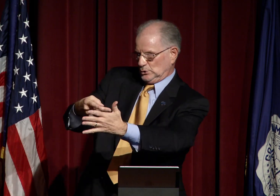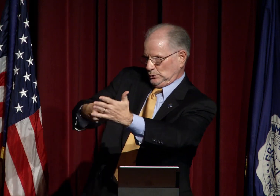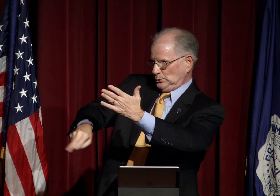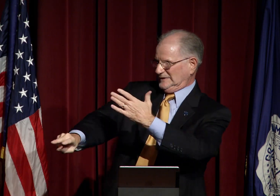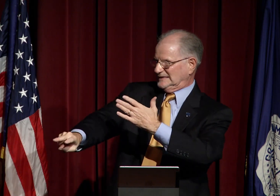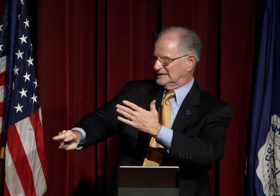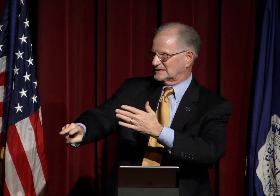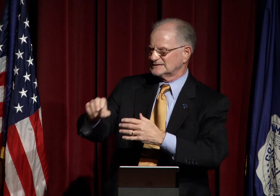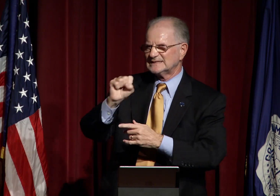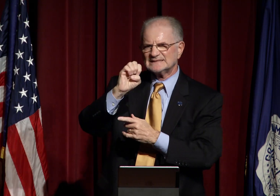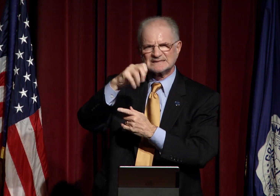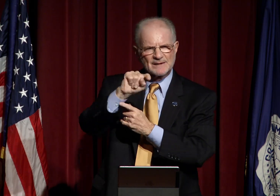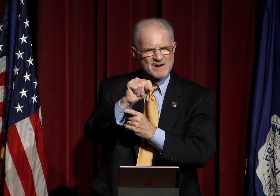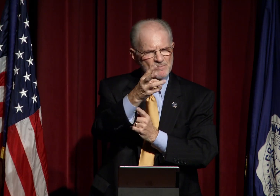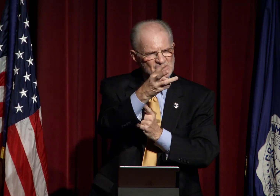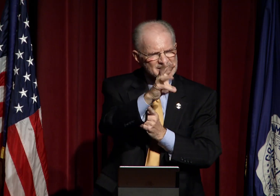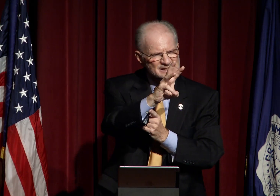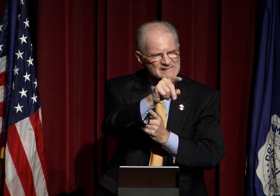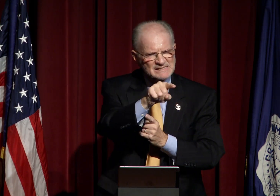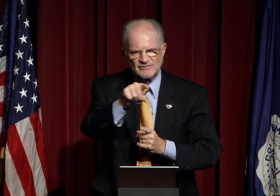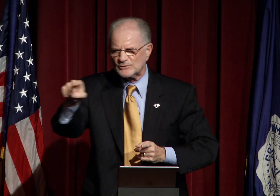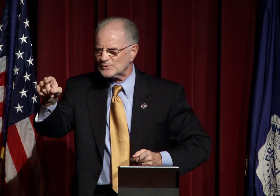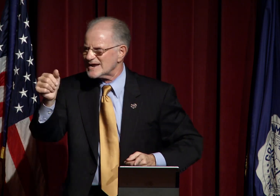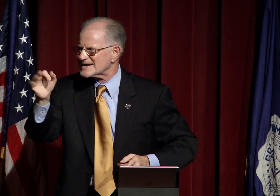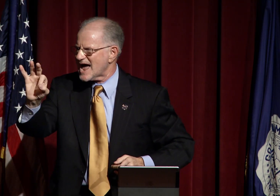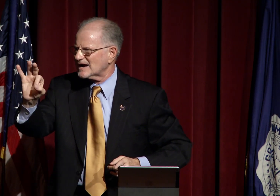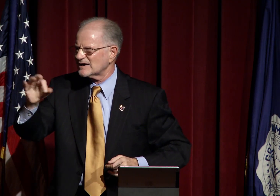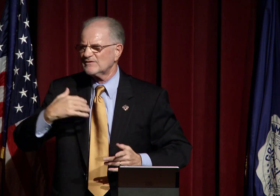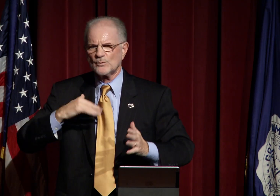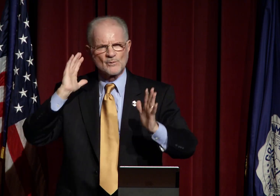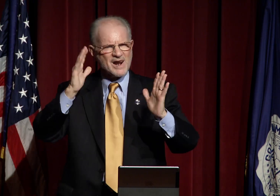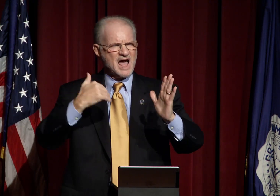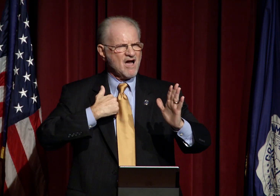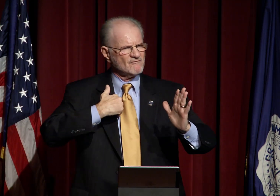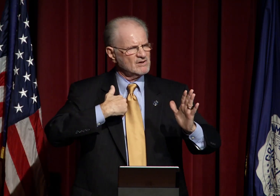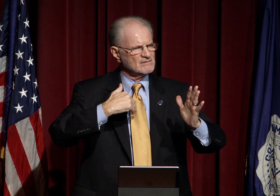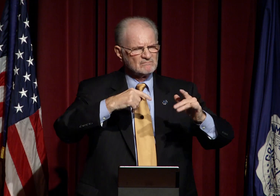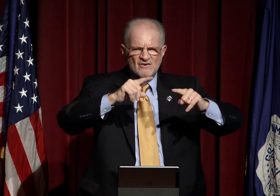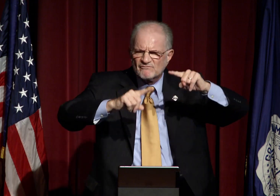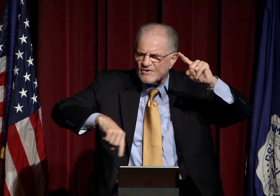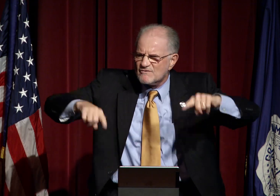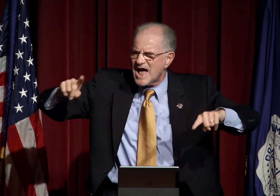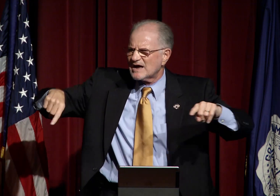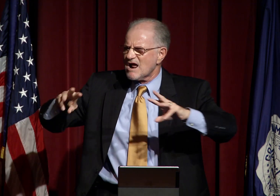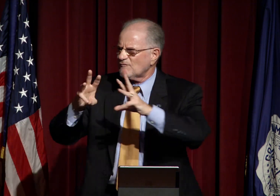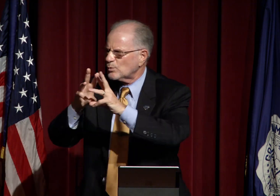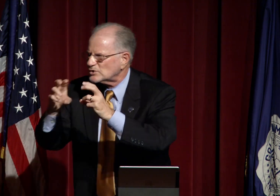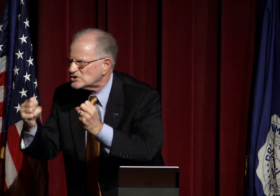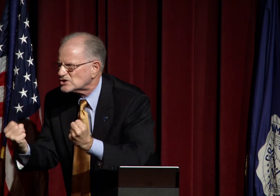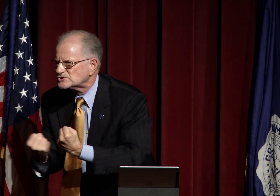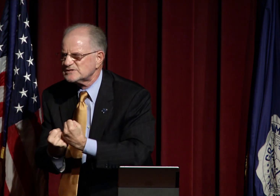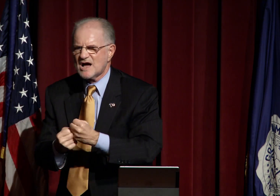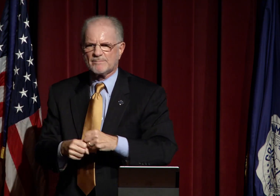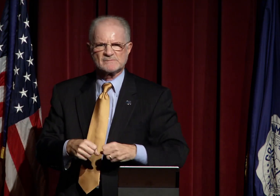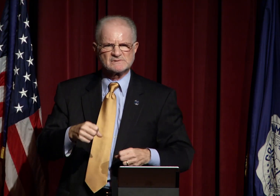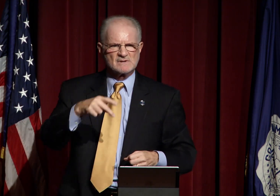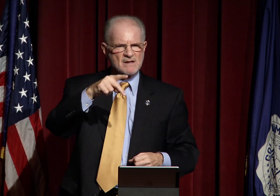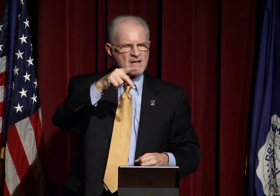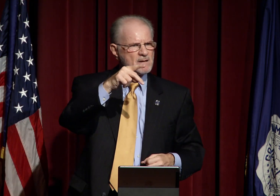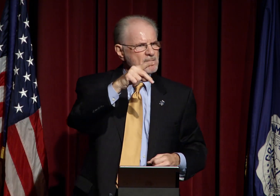you that just 2 weeks from now, from September 16th through 19th, we will have a variety of workshops